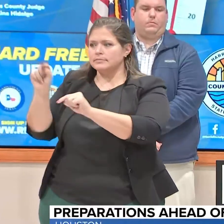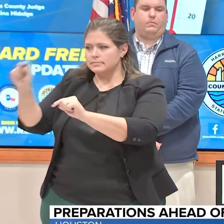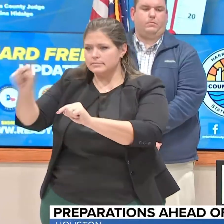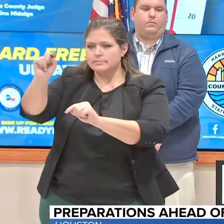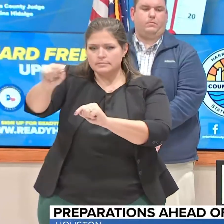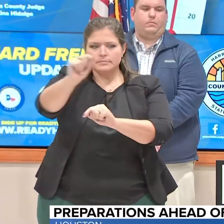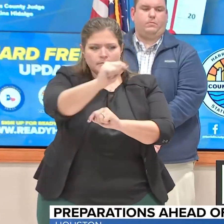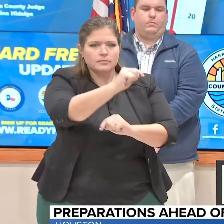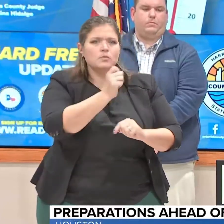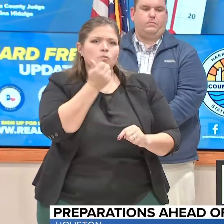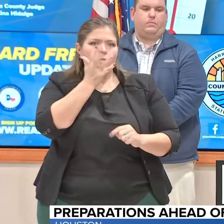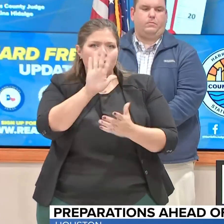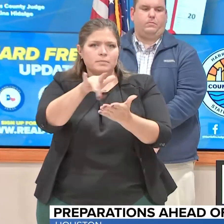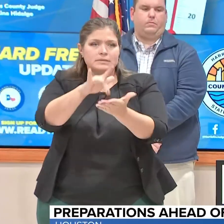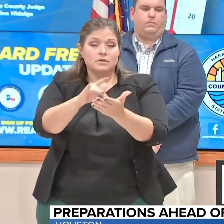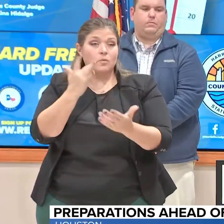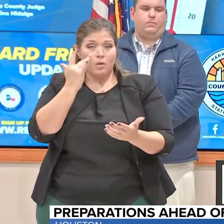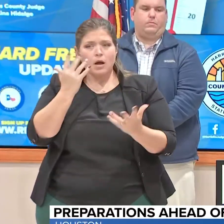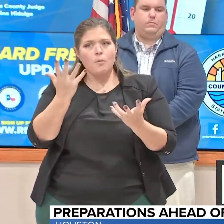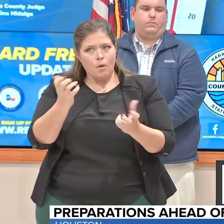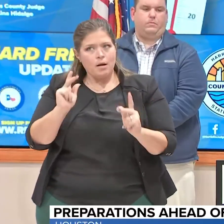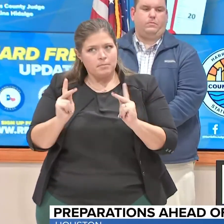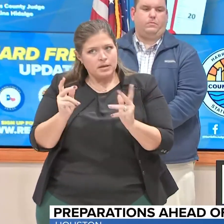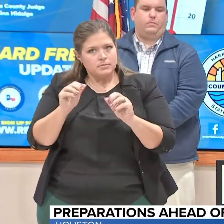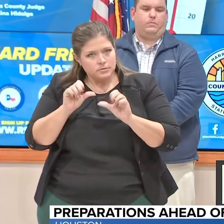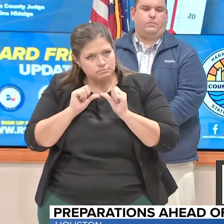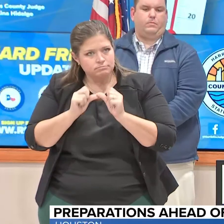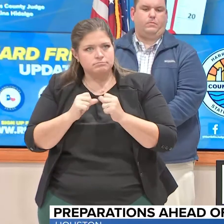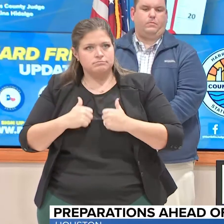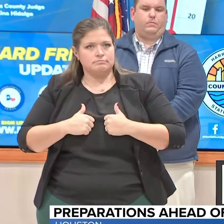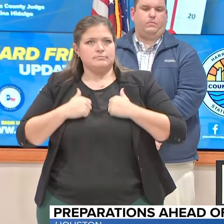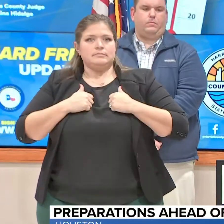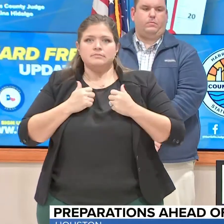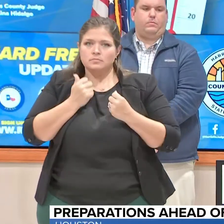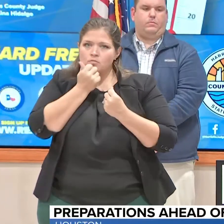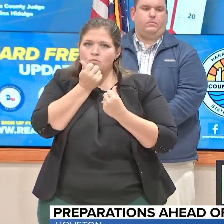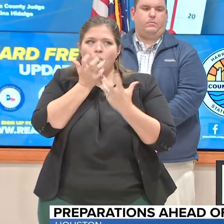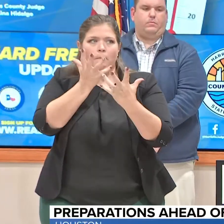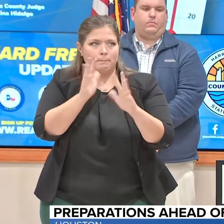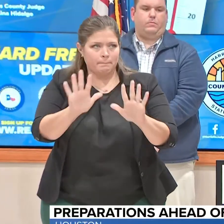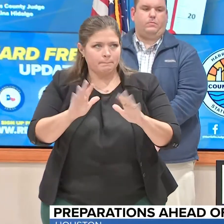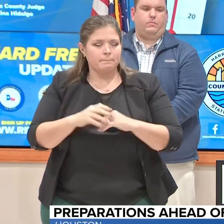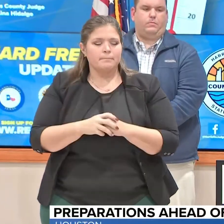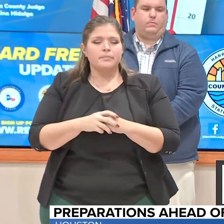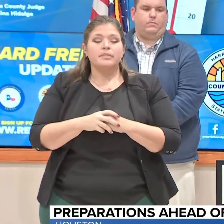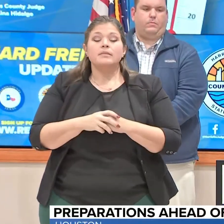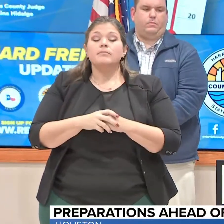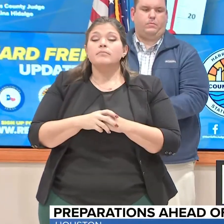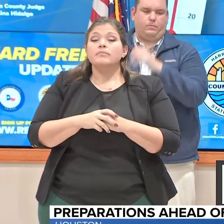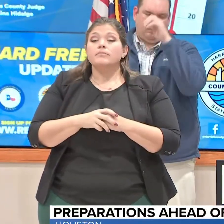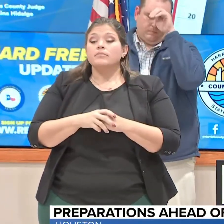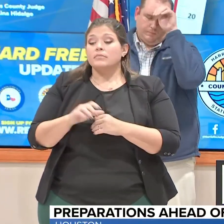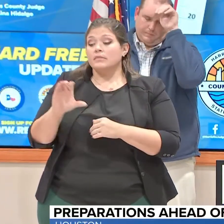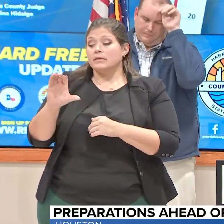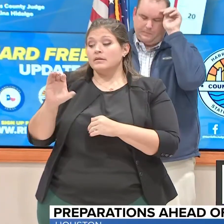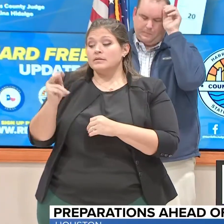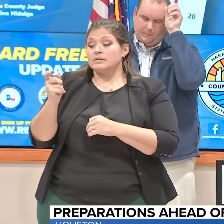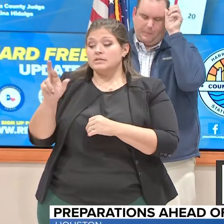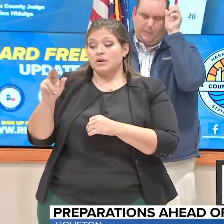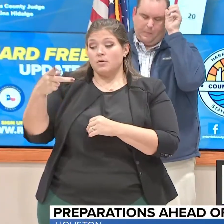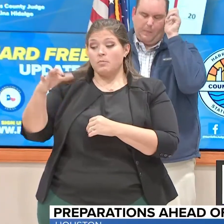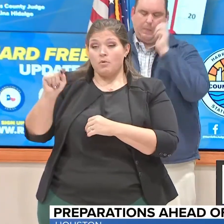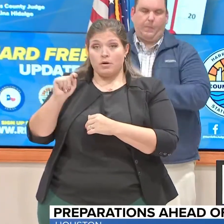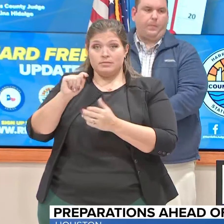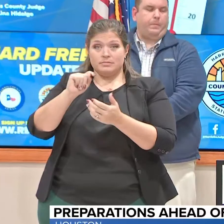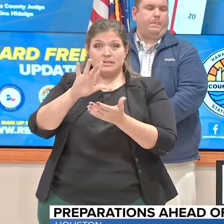centers because we want people to stay warm. Centerpoint, as of Thursday,